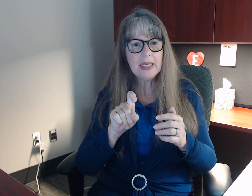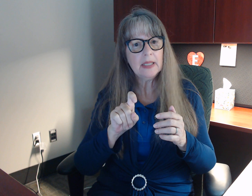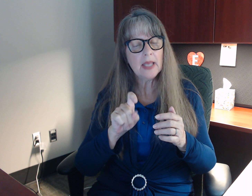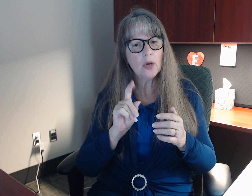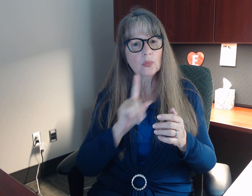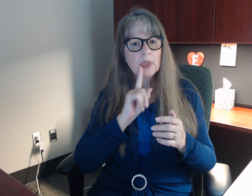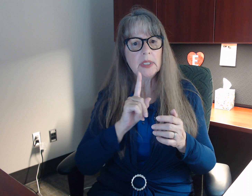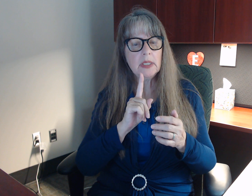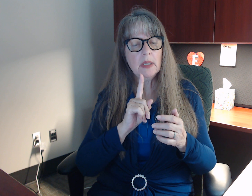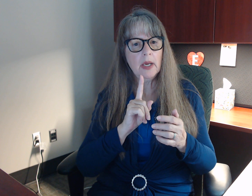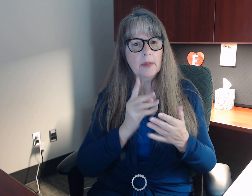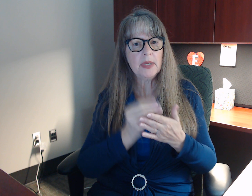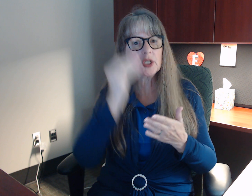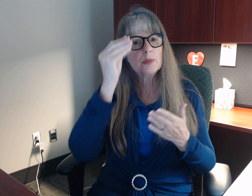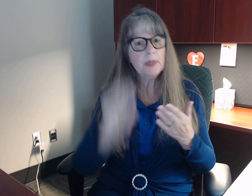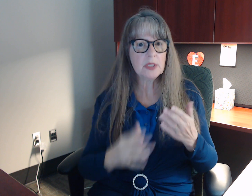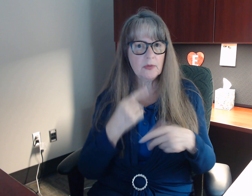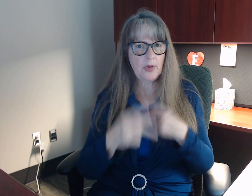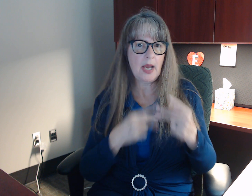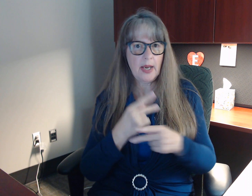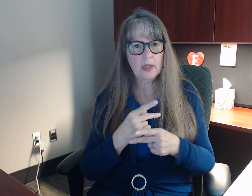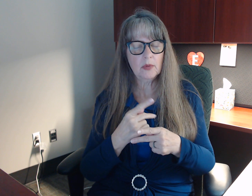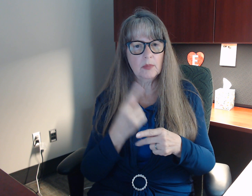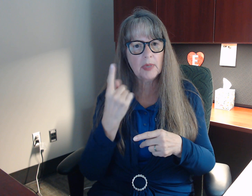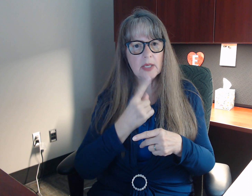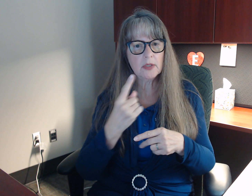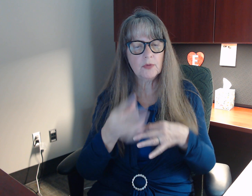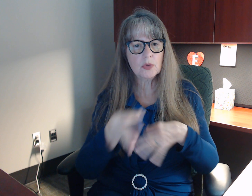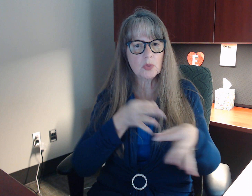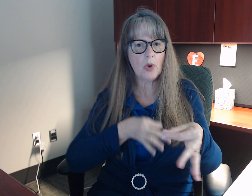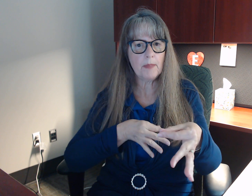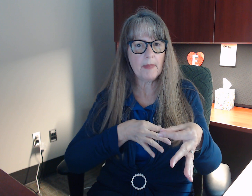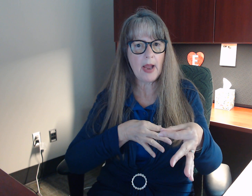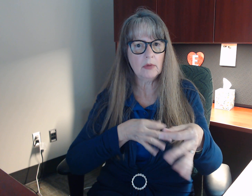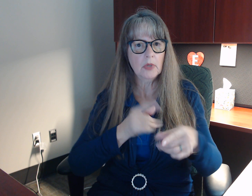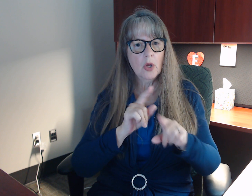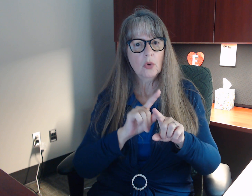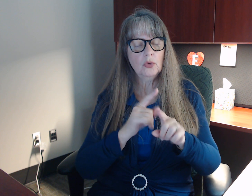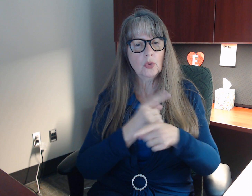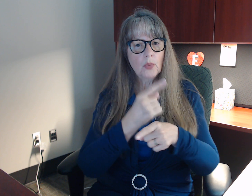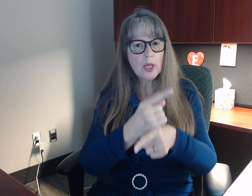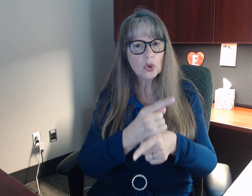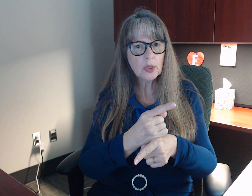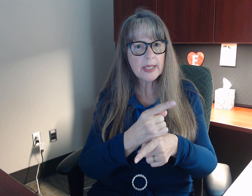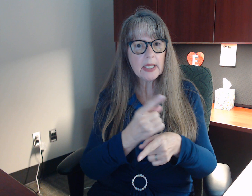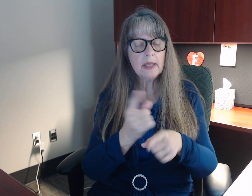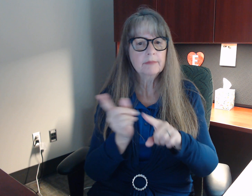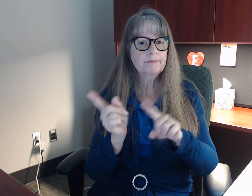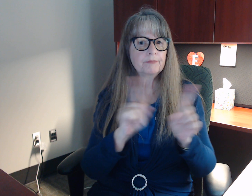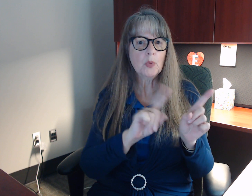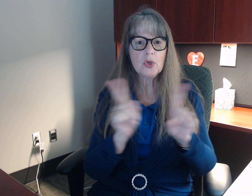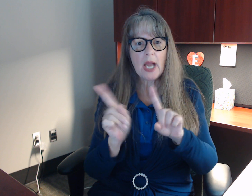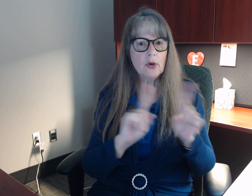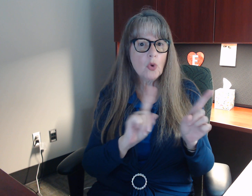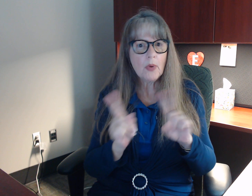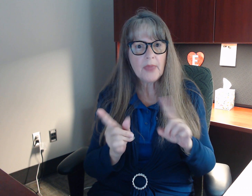that really expensive kind, because if you swap them out, regularly, which I don't know